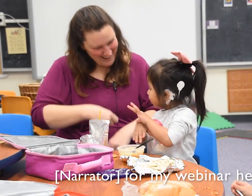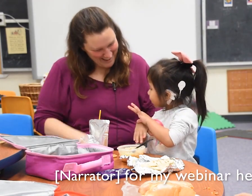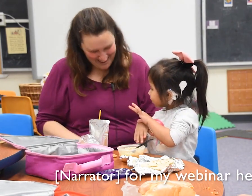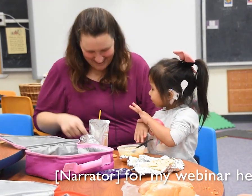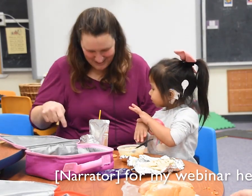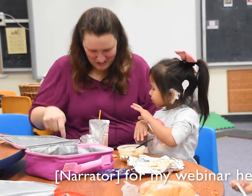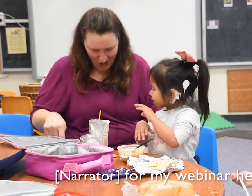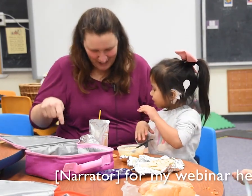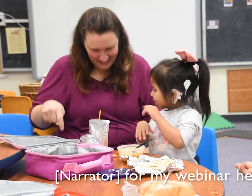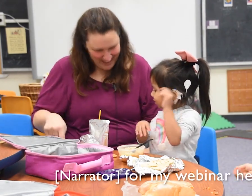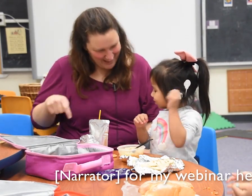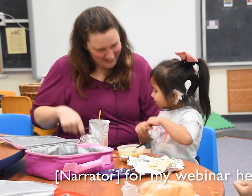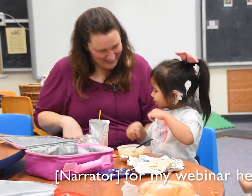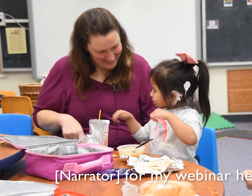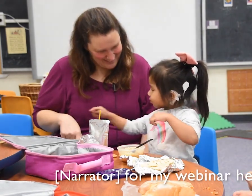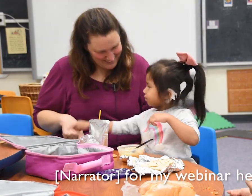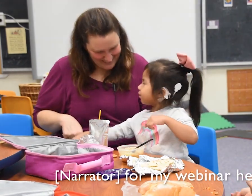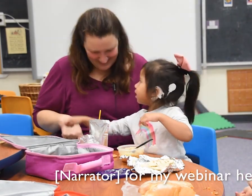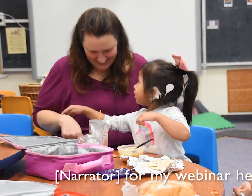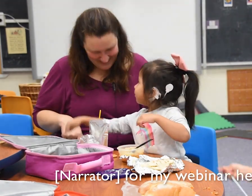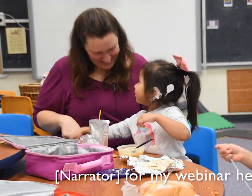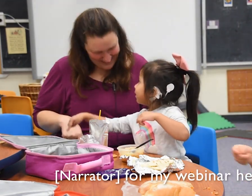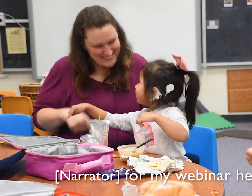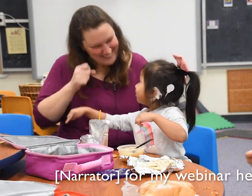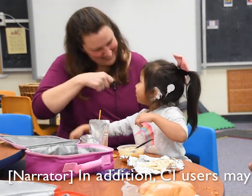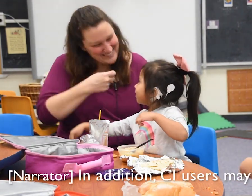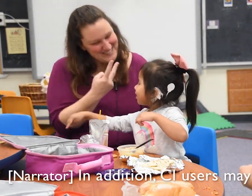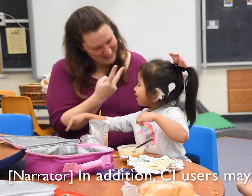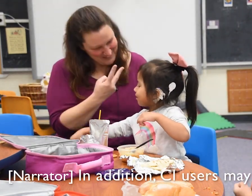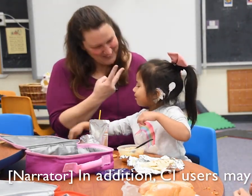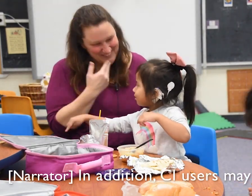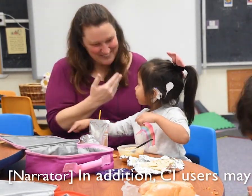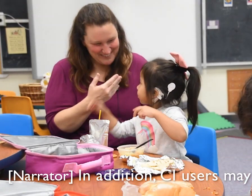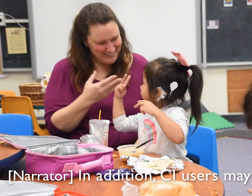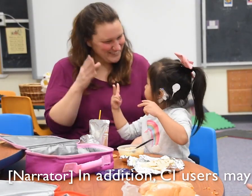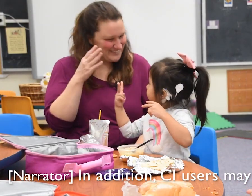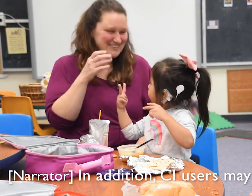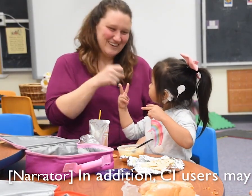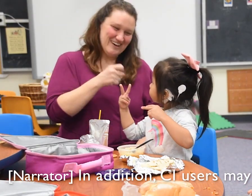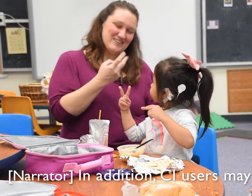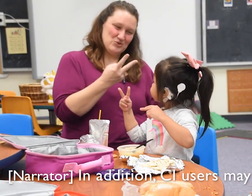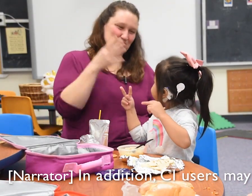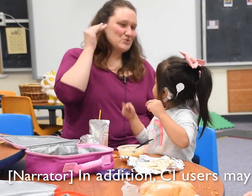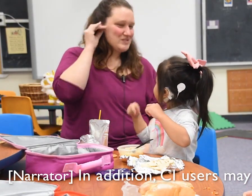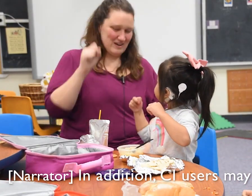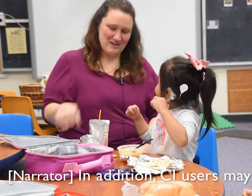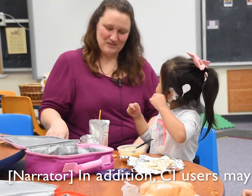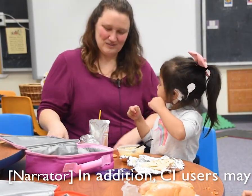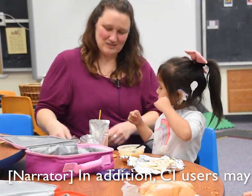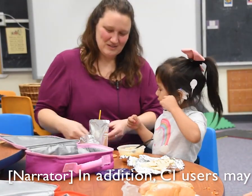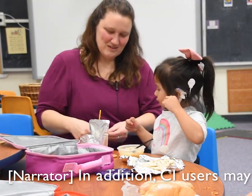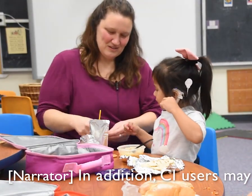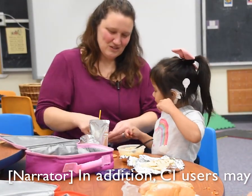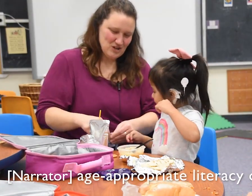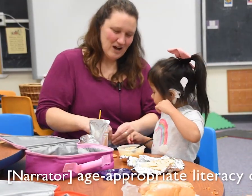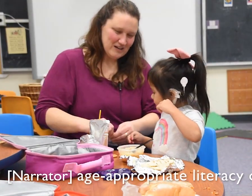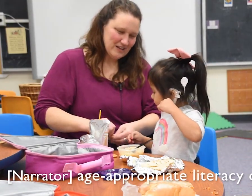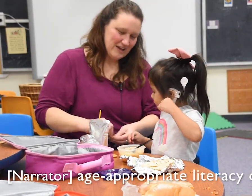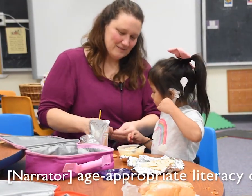for my webinar here. In addition, CI users may evidence